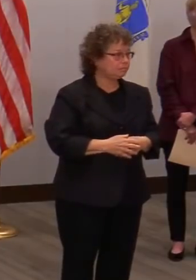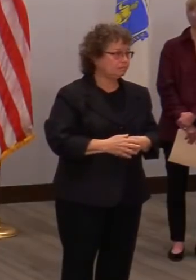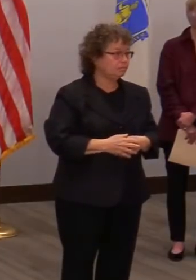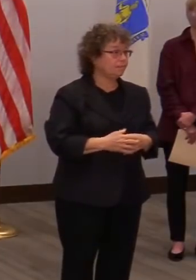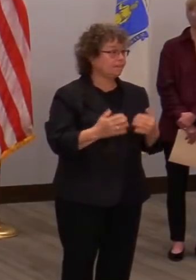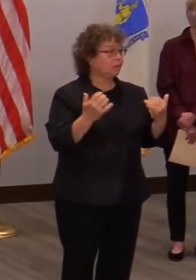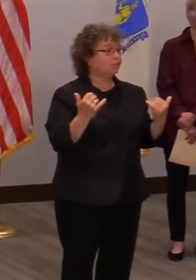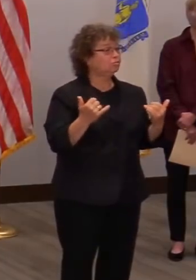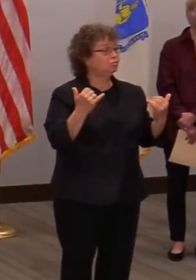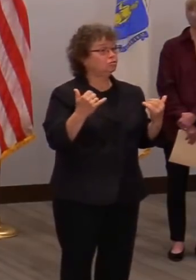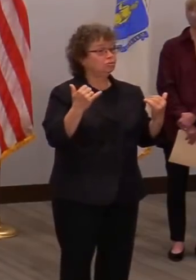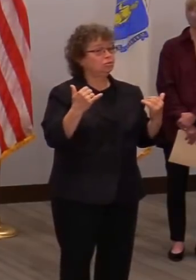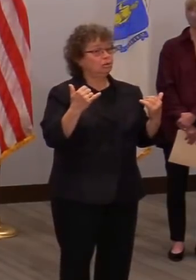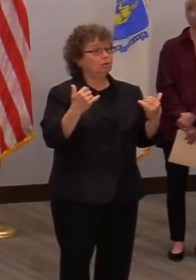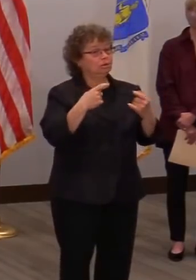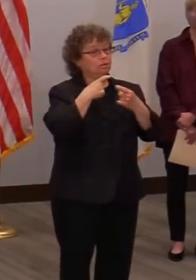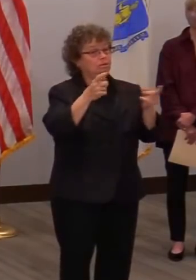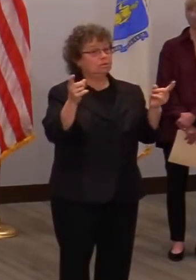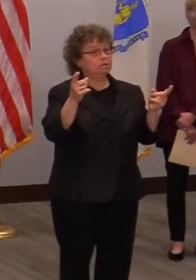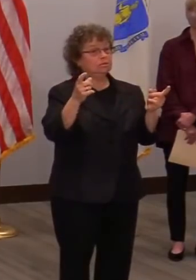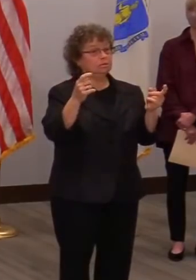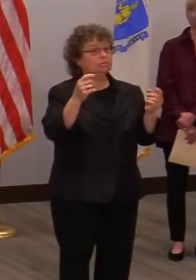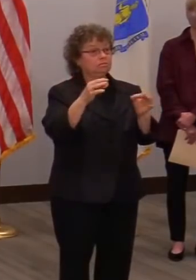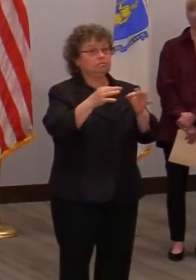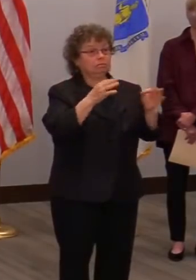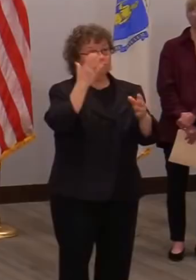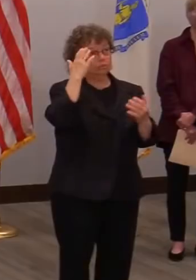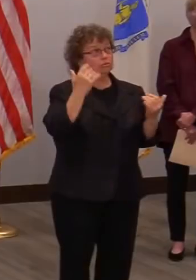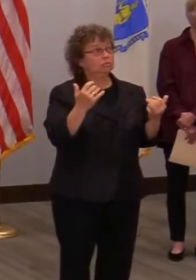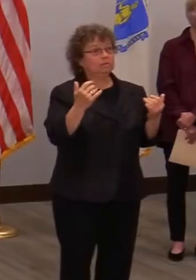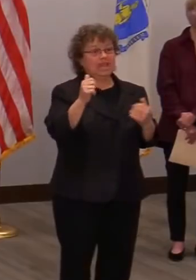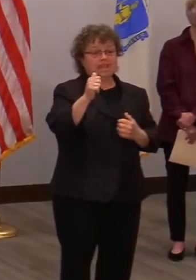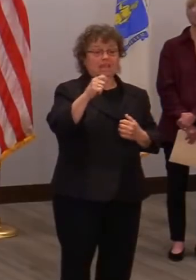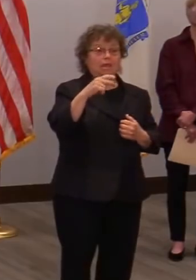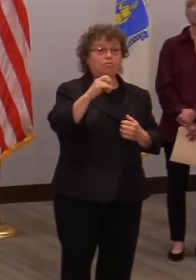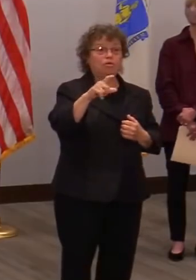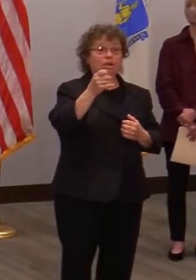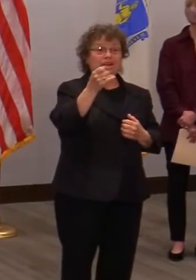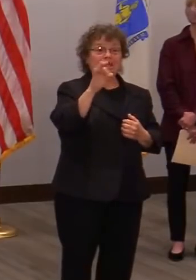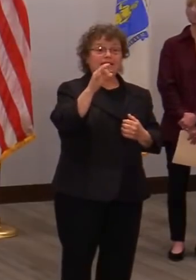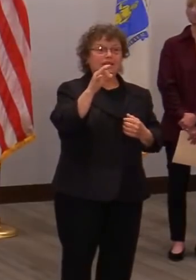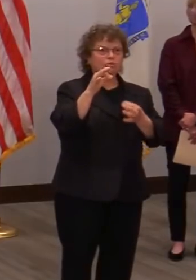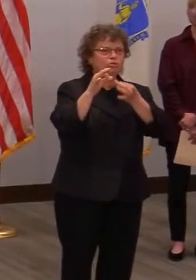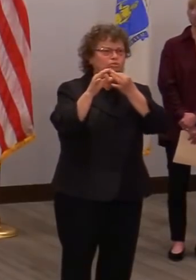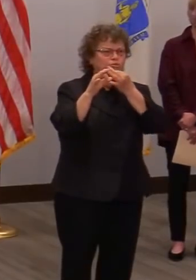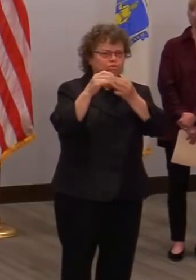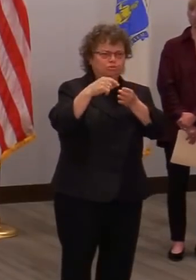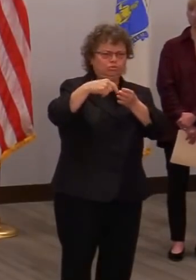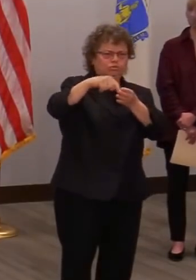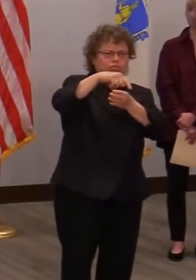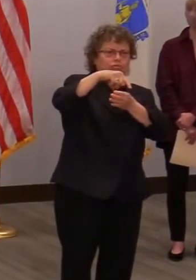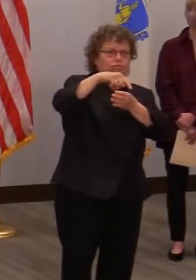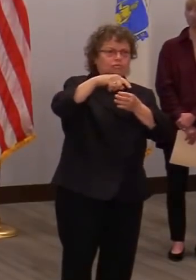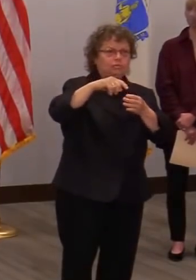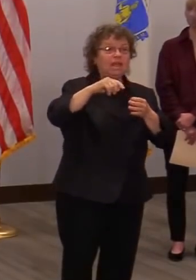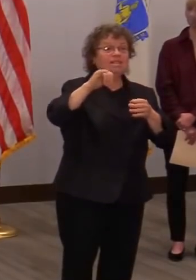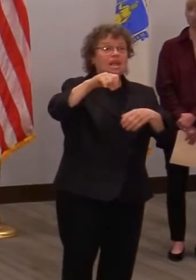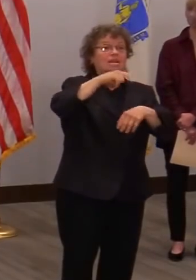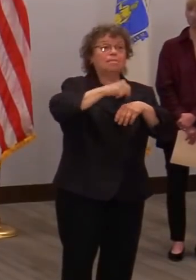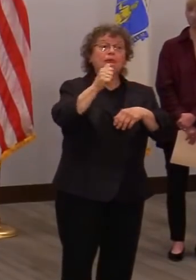respect to today's announcement, as everybody knows, April 19th is right around the corner, and at that point in time, all